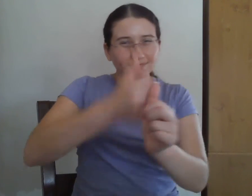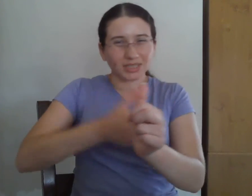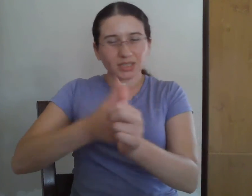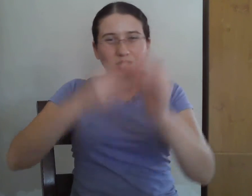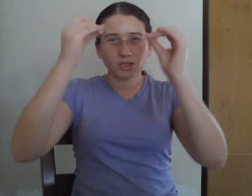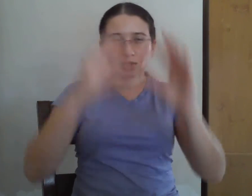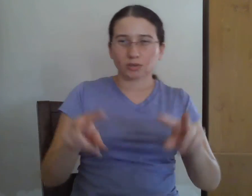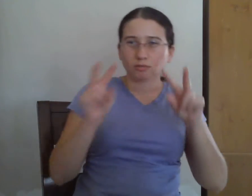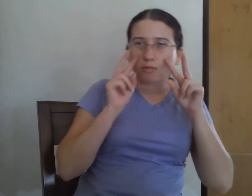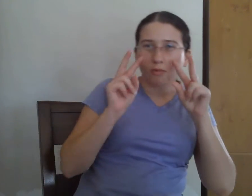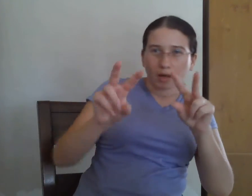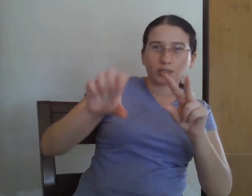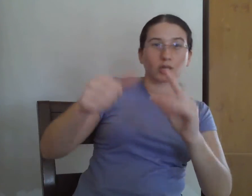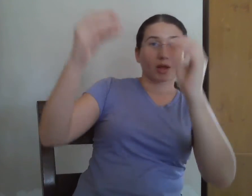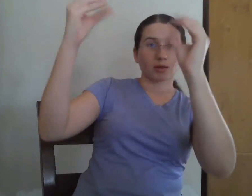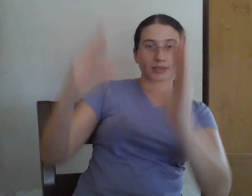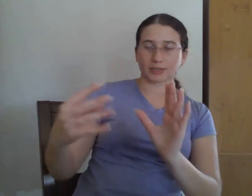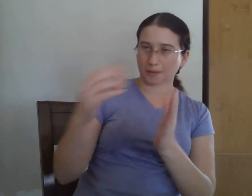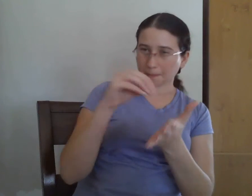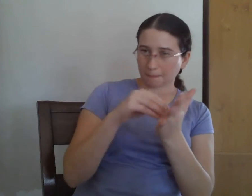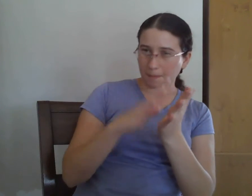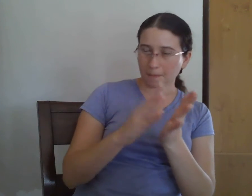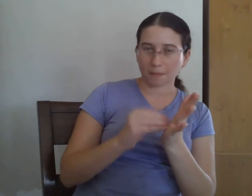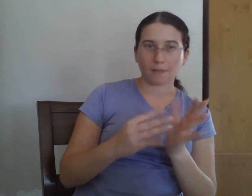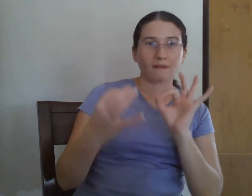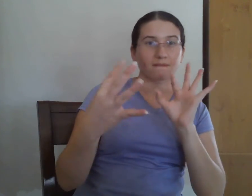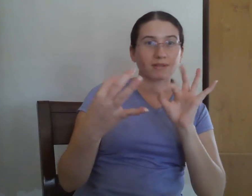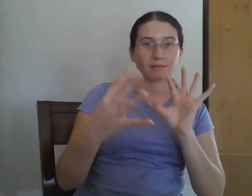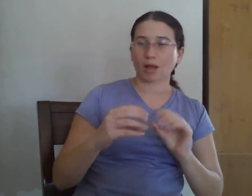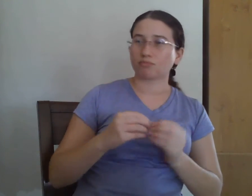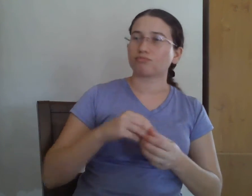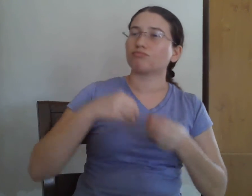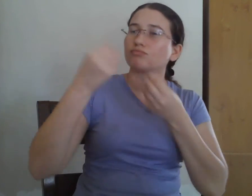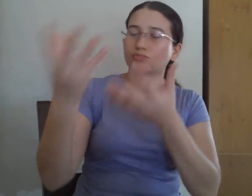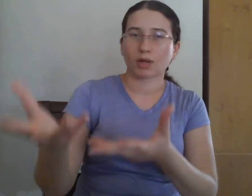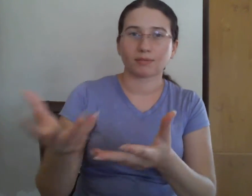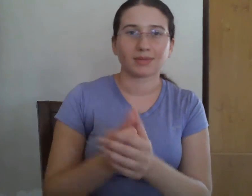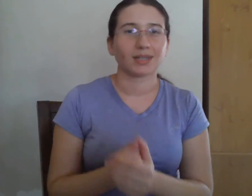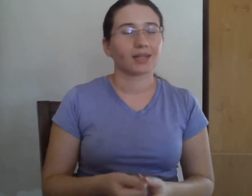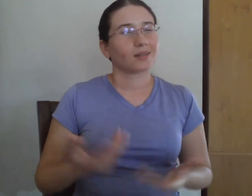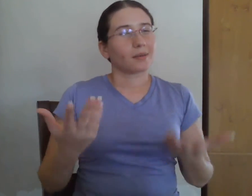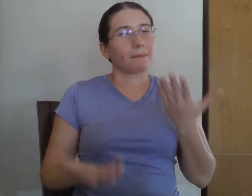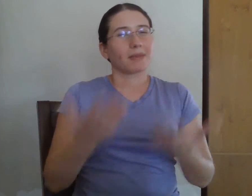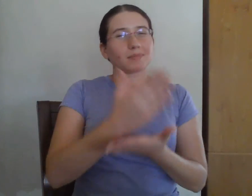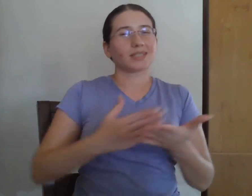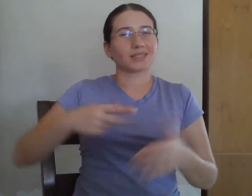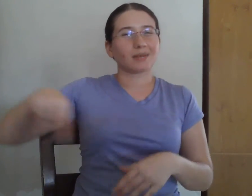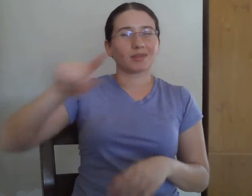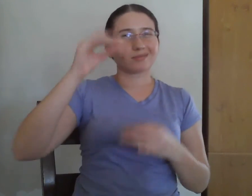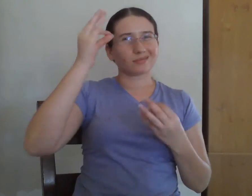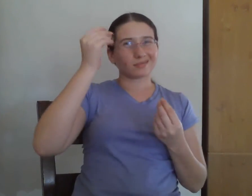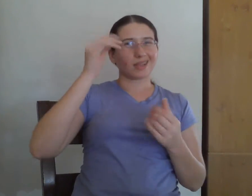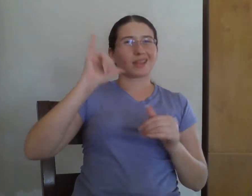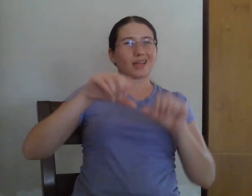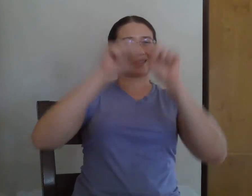their colleagues. You might ask, why is a system like this so important? It's because there's so much